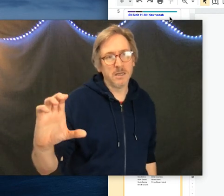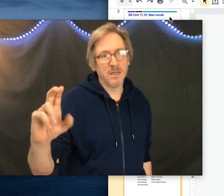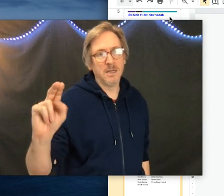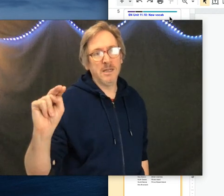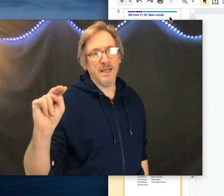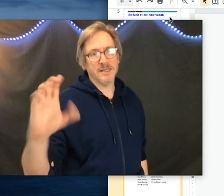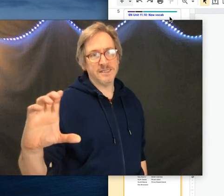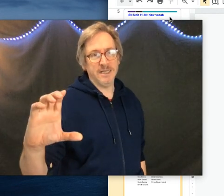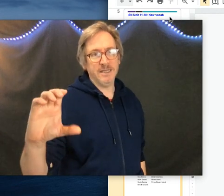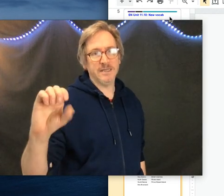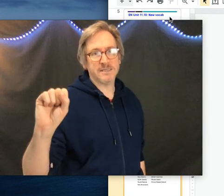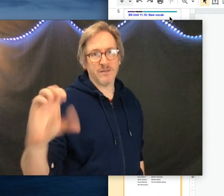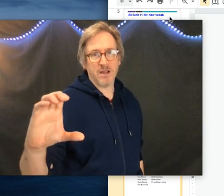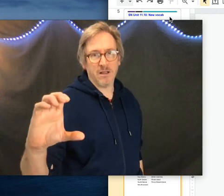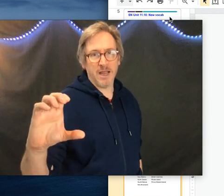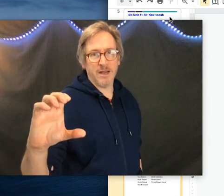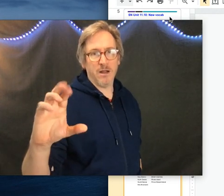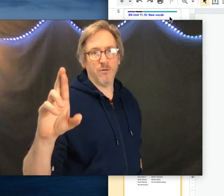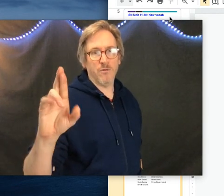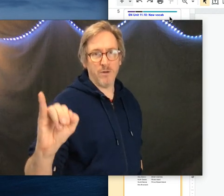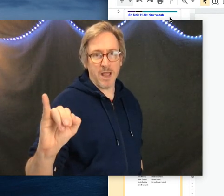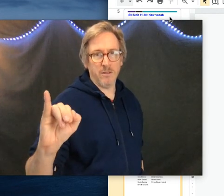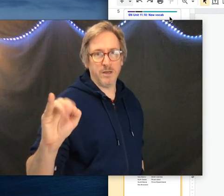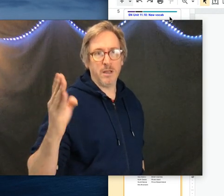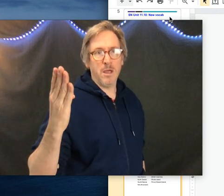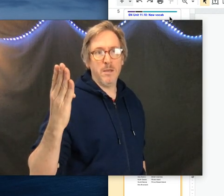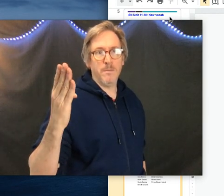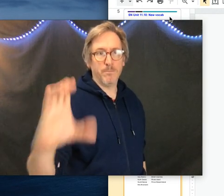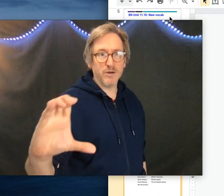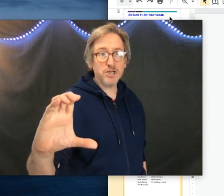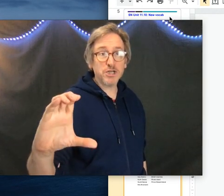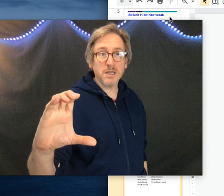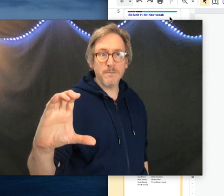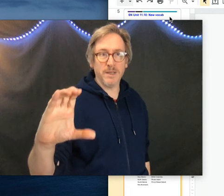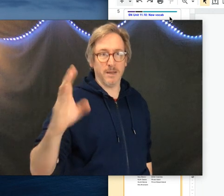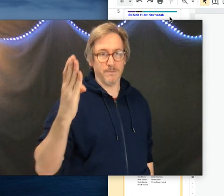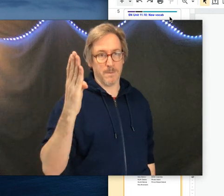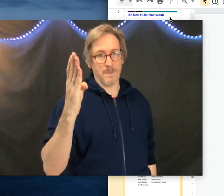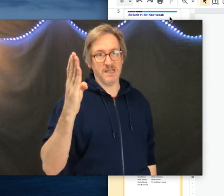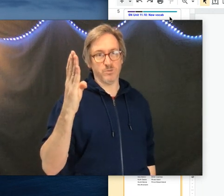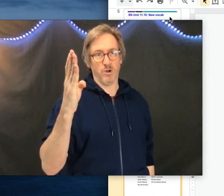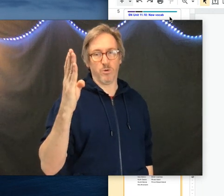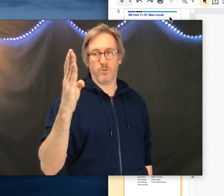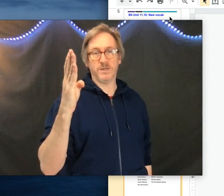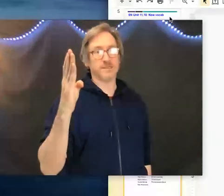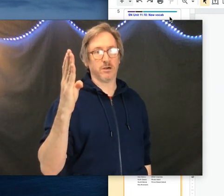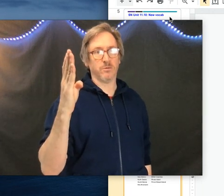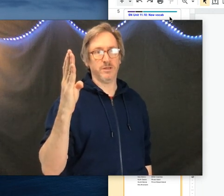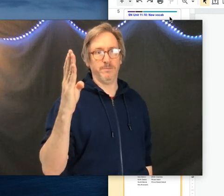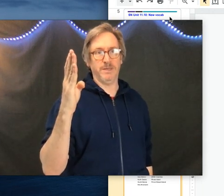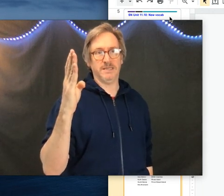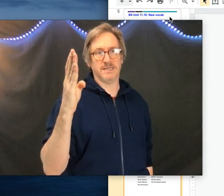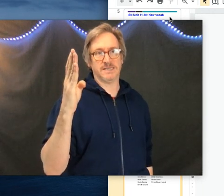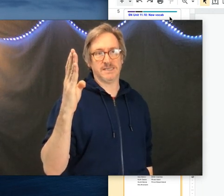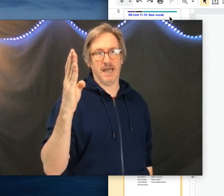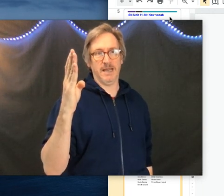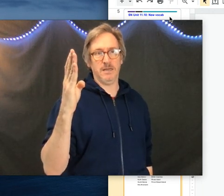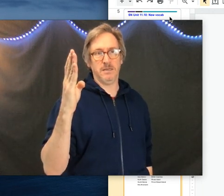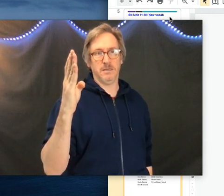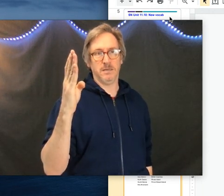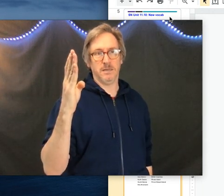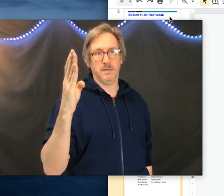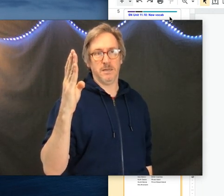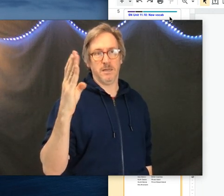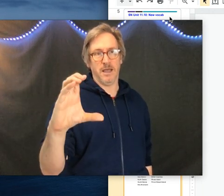Carolina, NC, South Carolina, Rhode Island. British Columbia is one where we start with the B to the